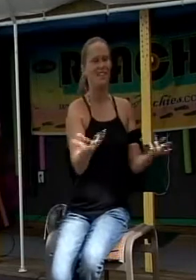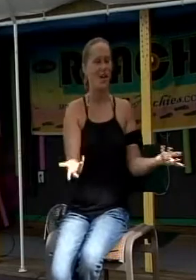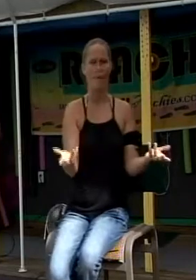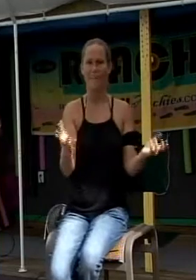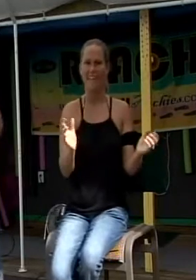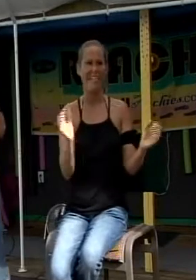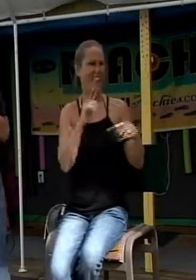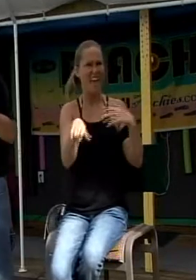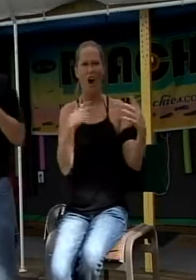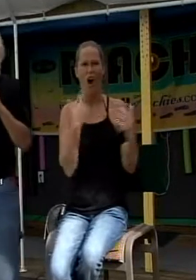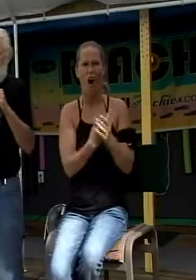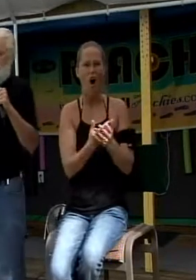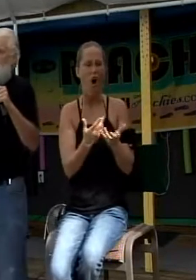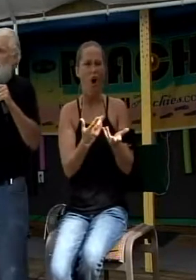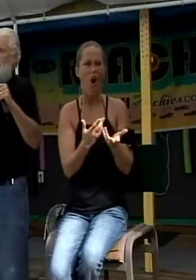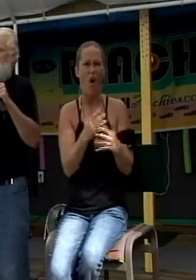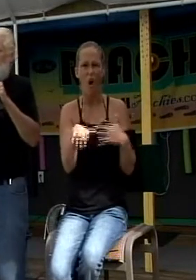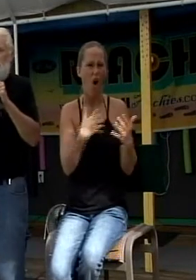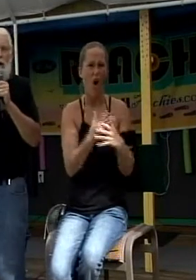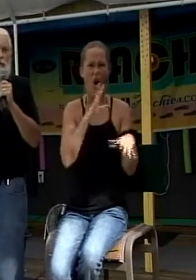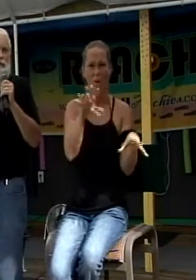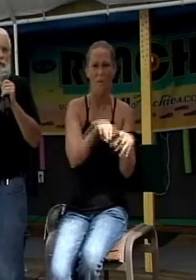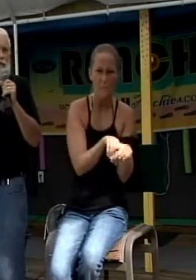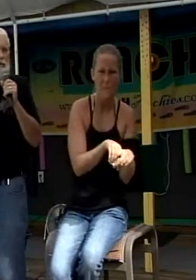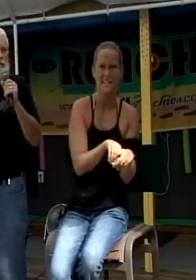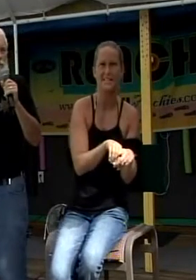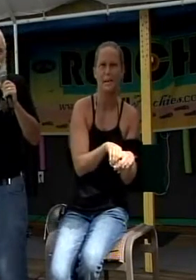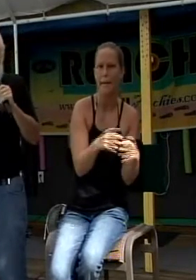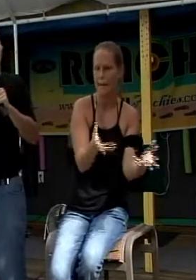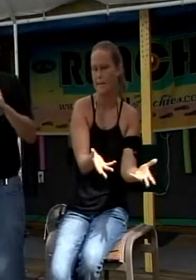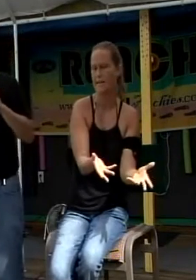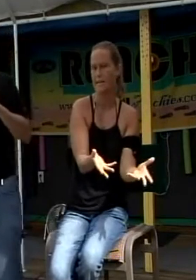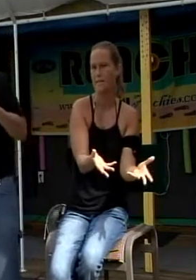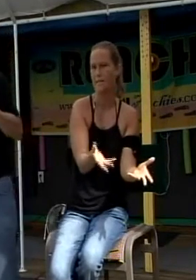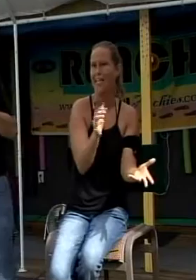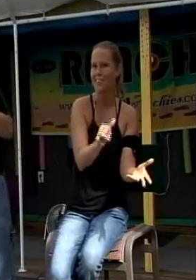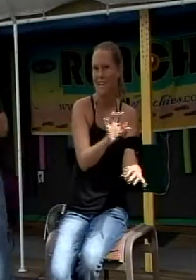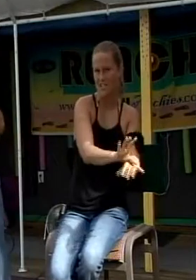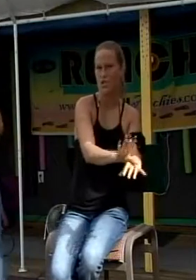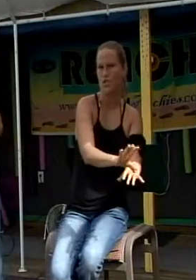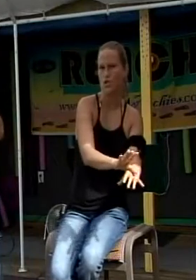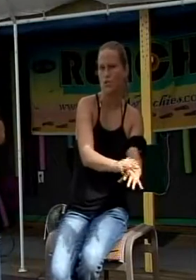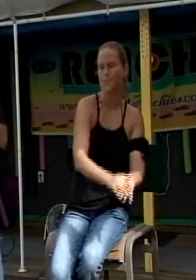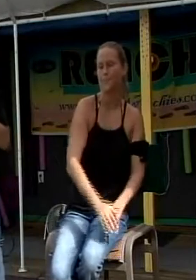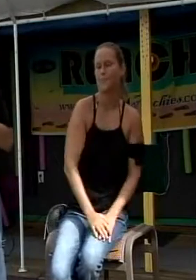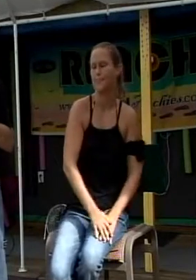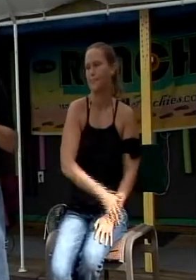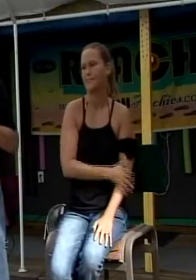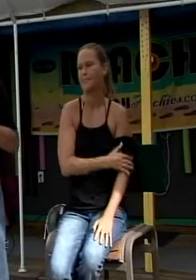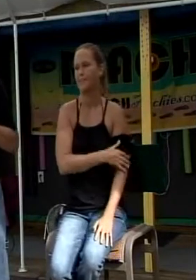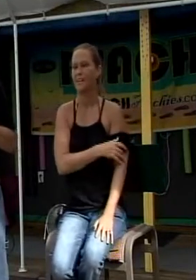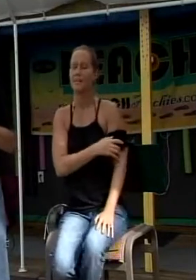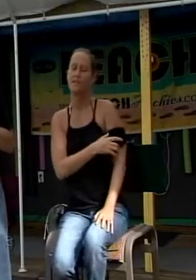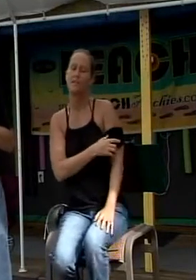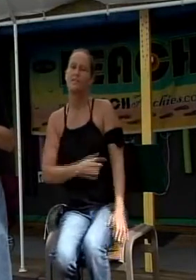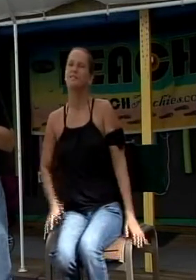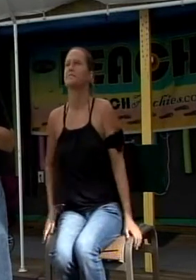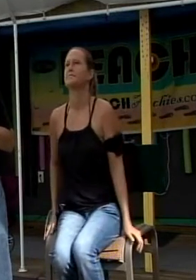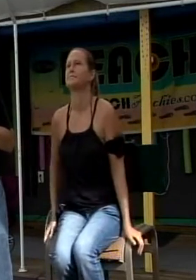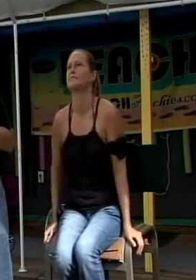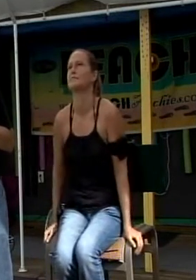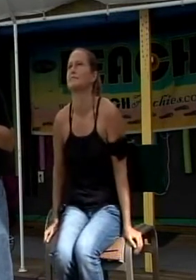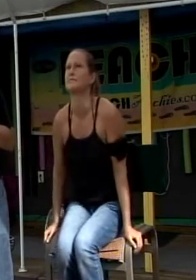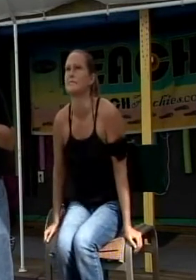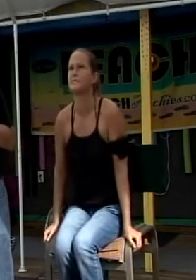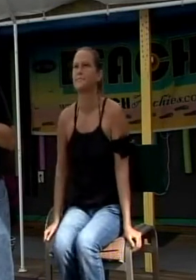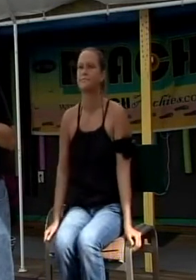in. God, sometimes Bob fills these in, sometimes I do. This week it happened to me, but this is kind of what I got out of it.